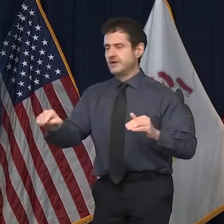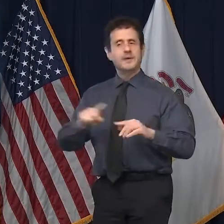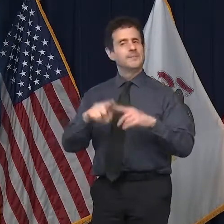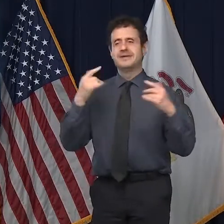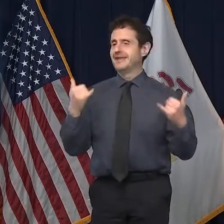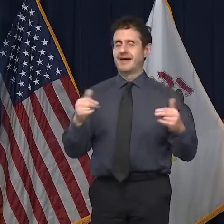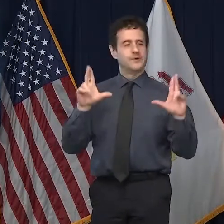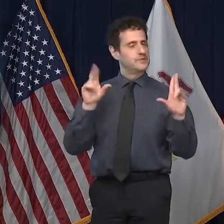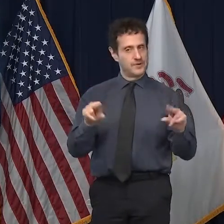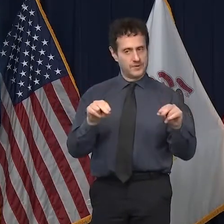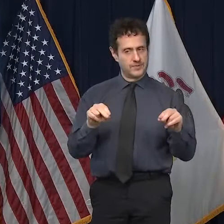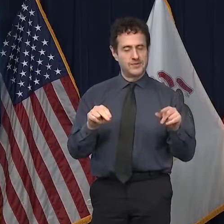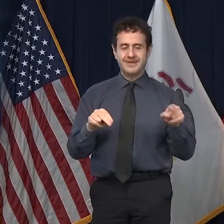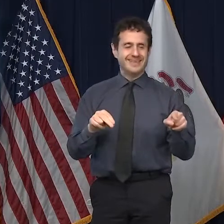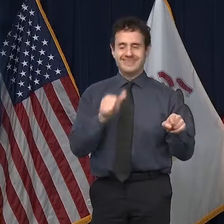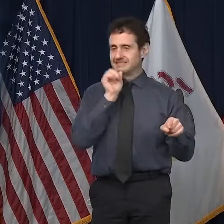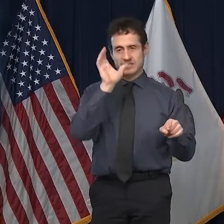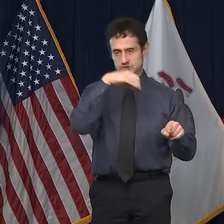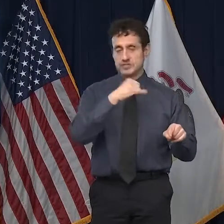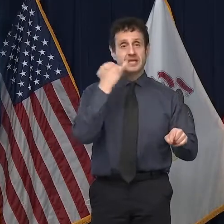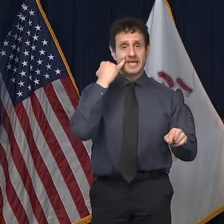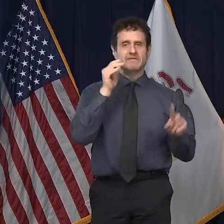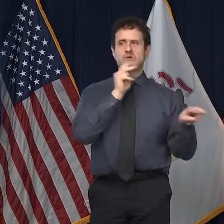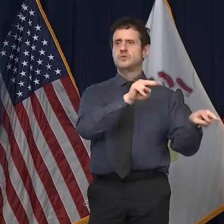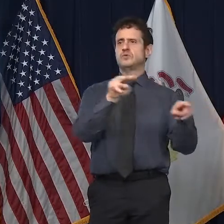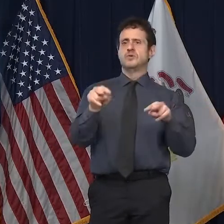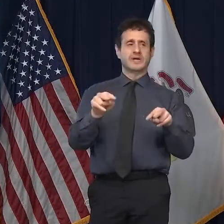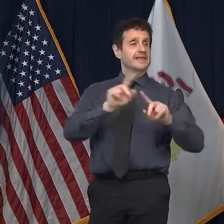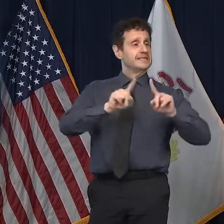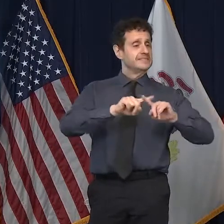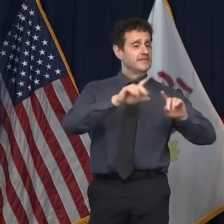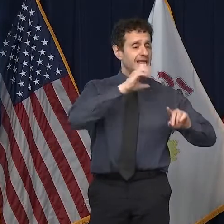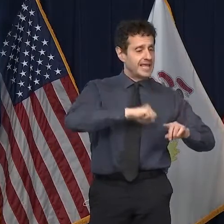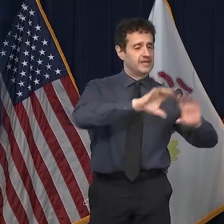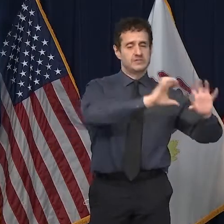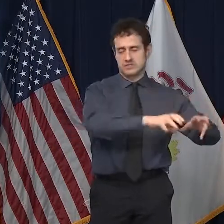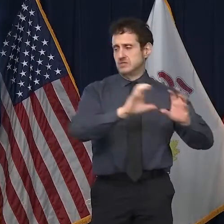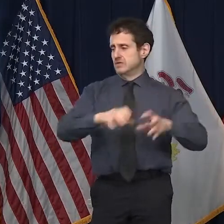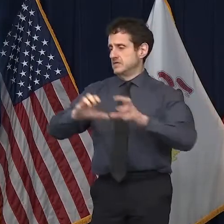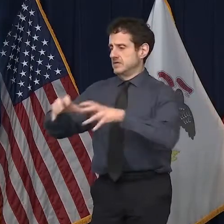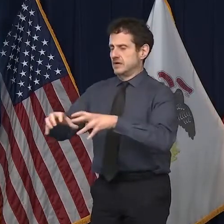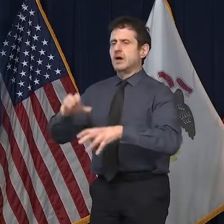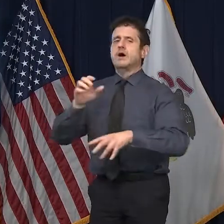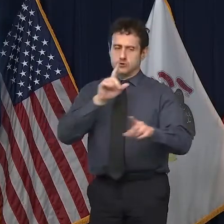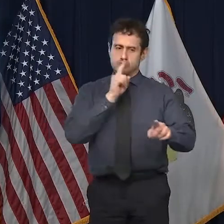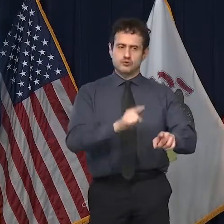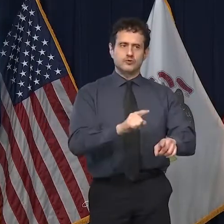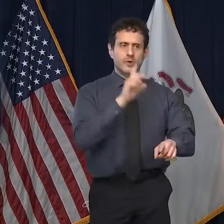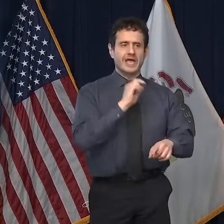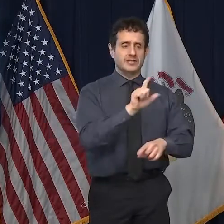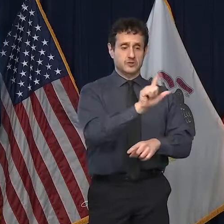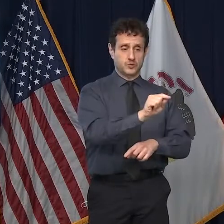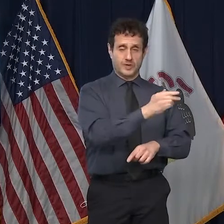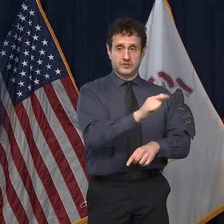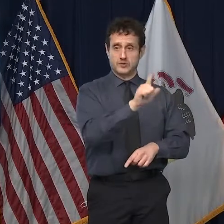case that they're unusual. That is, if you look across all the age groups, yes, it's true that 20 to 29-year-olds, more of them are